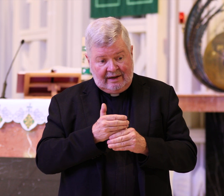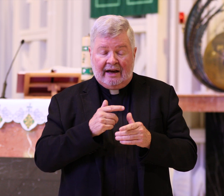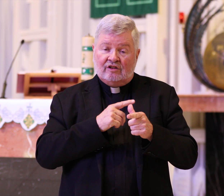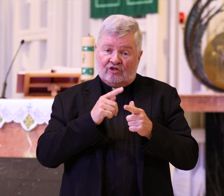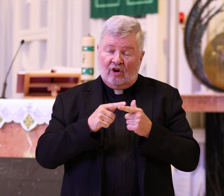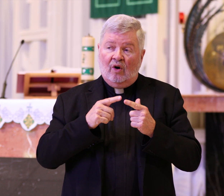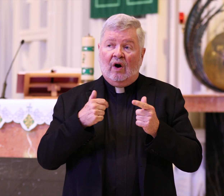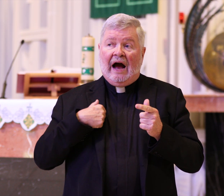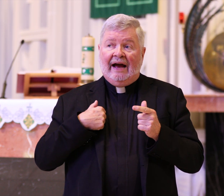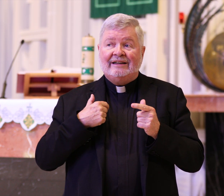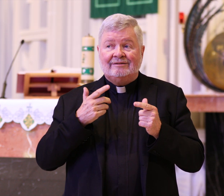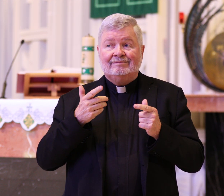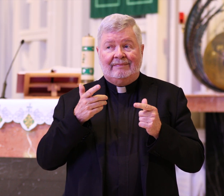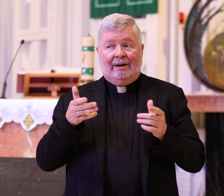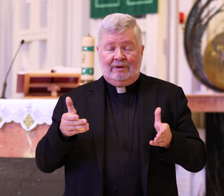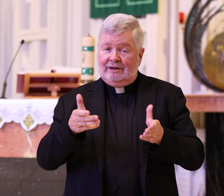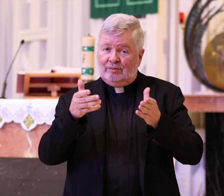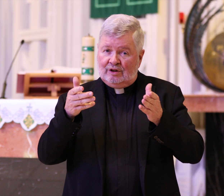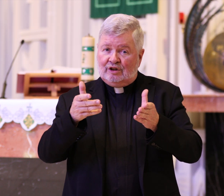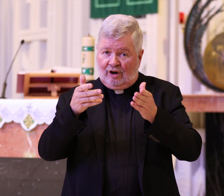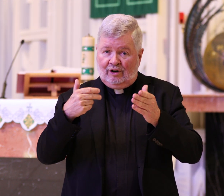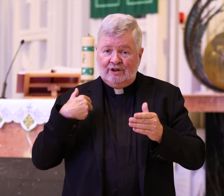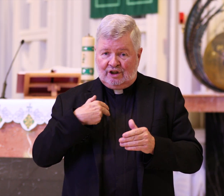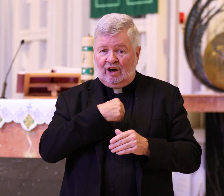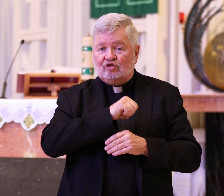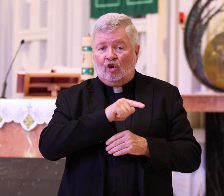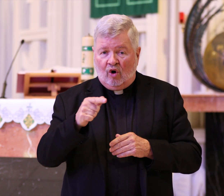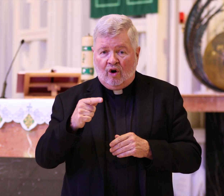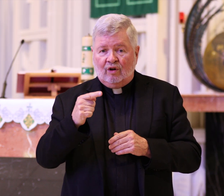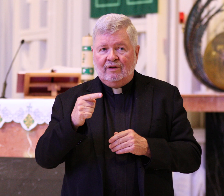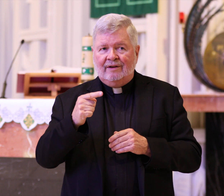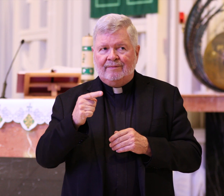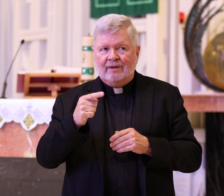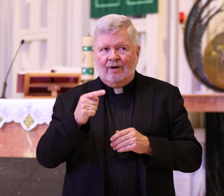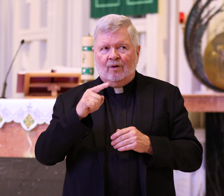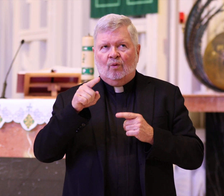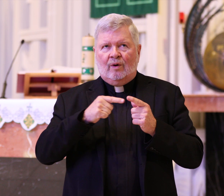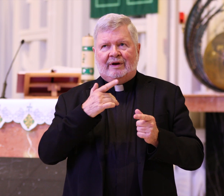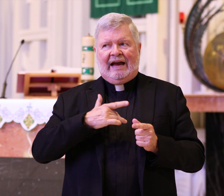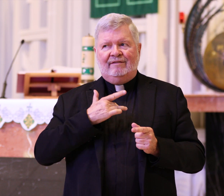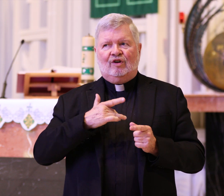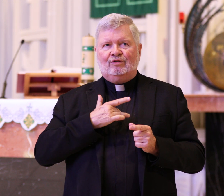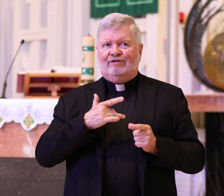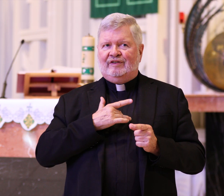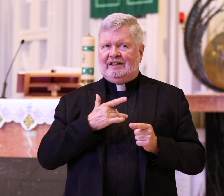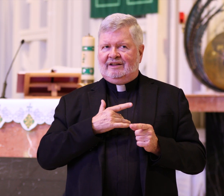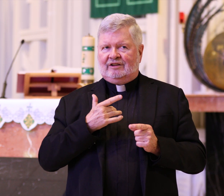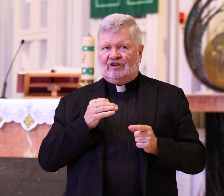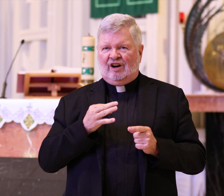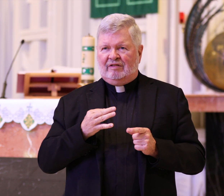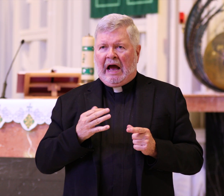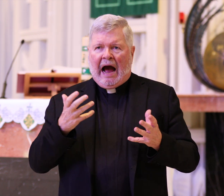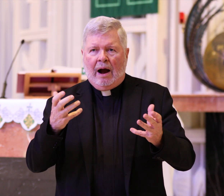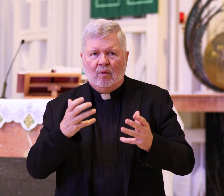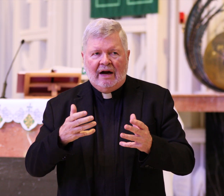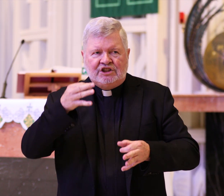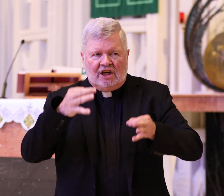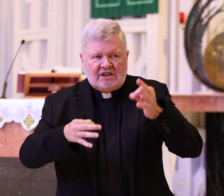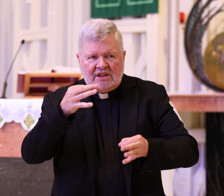And so I really would encourage us all, when we have those feelings of, I want justice,